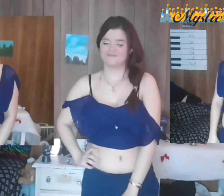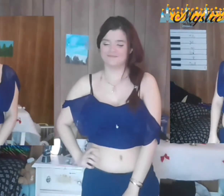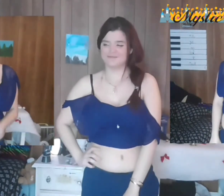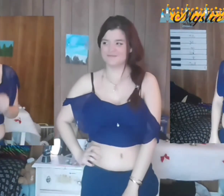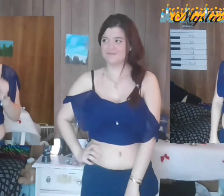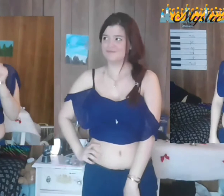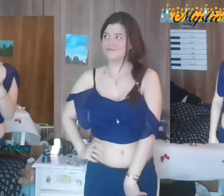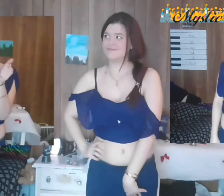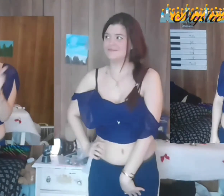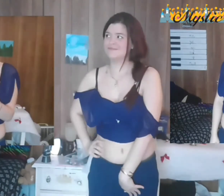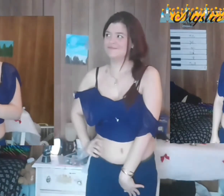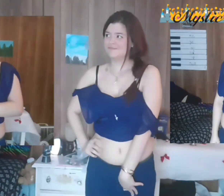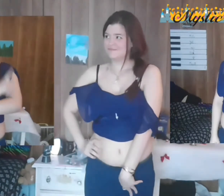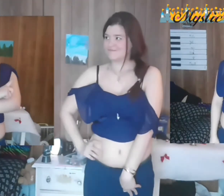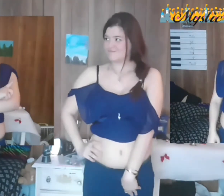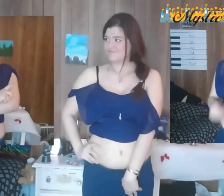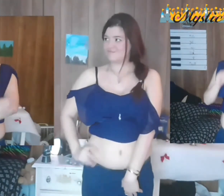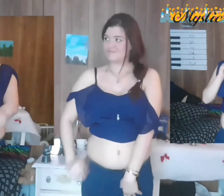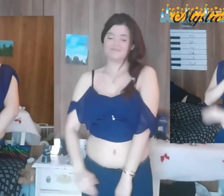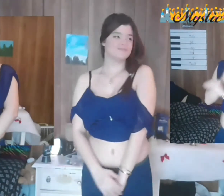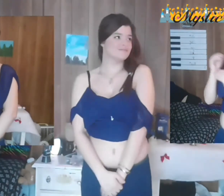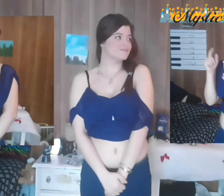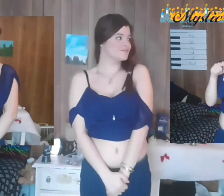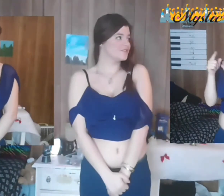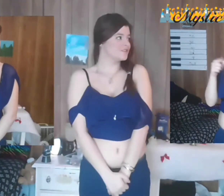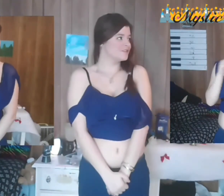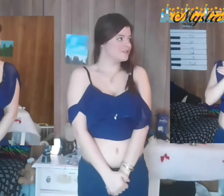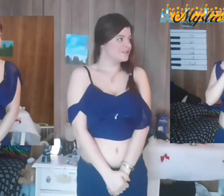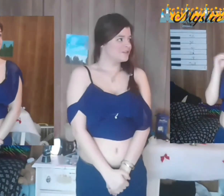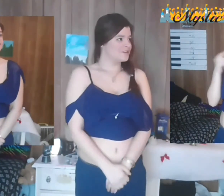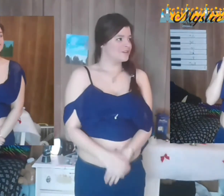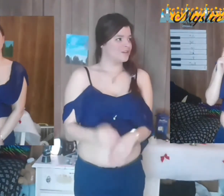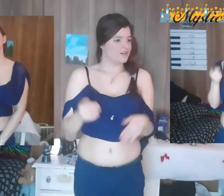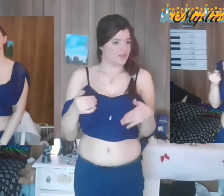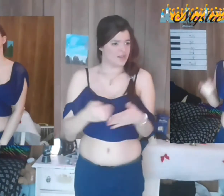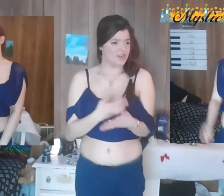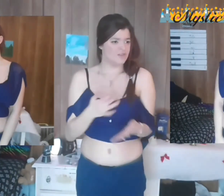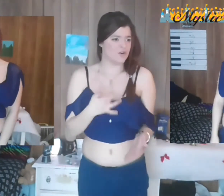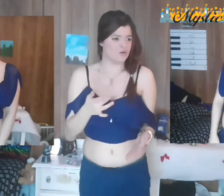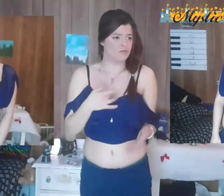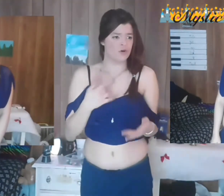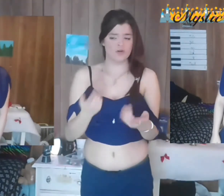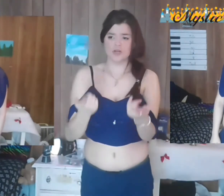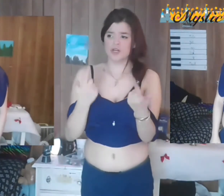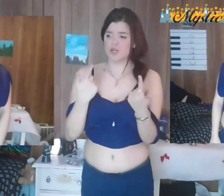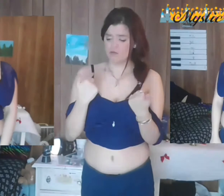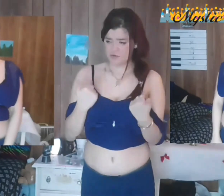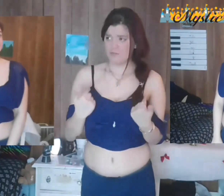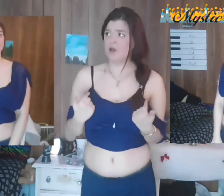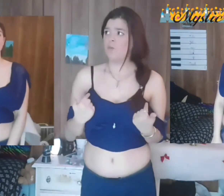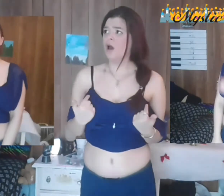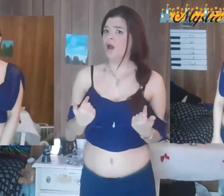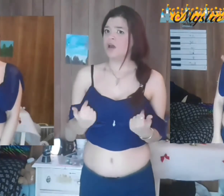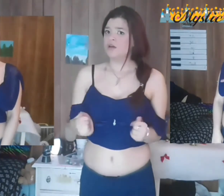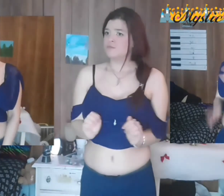show devotion every day and not second guess it. If a new emotion comes my way,